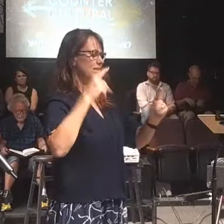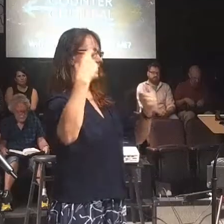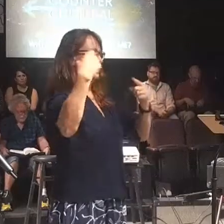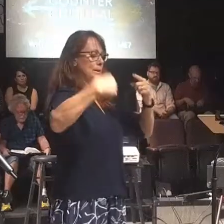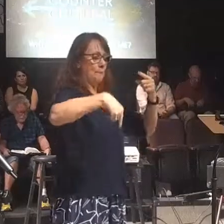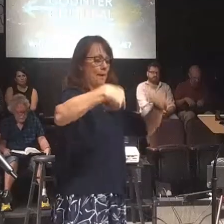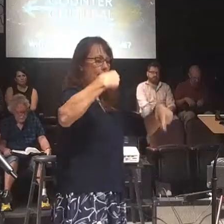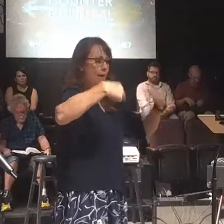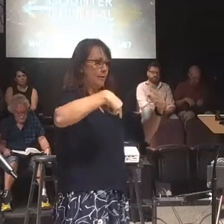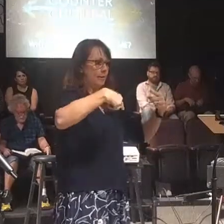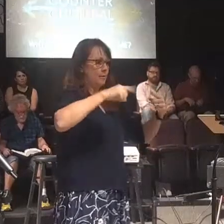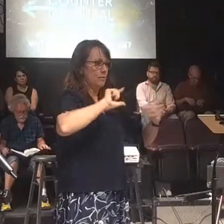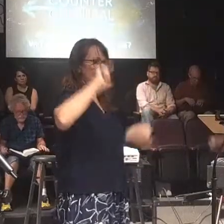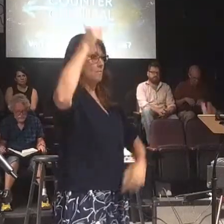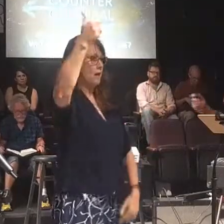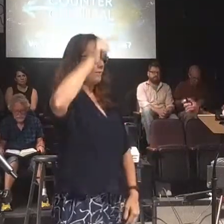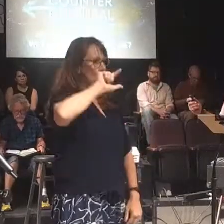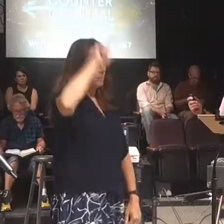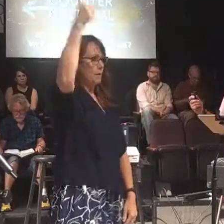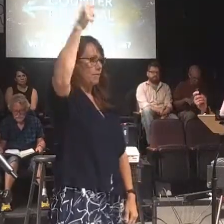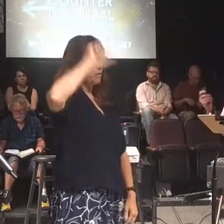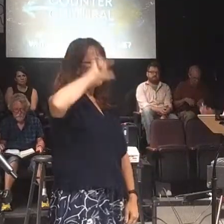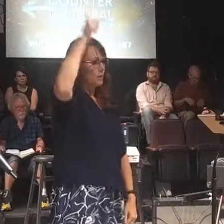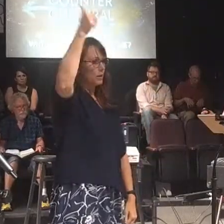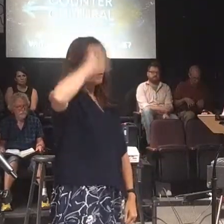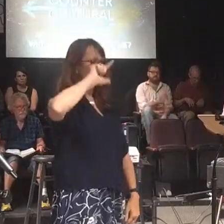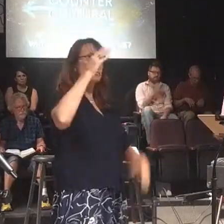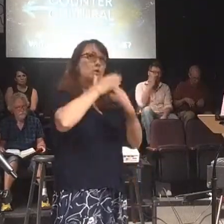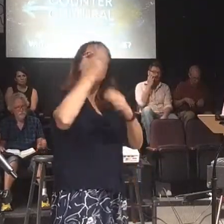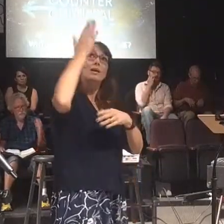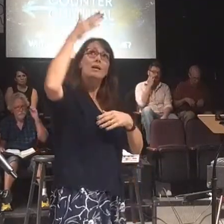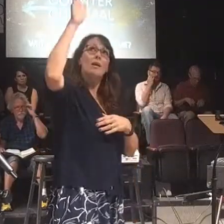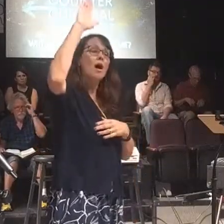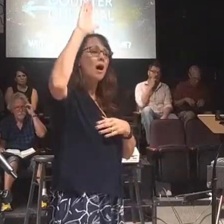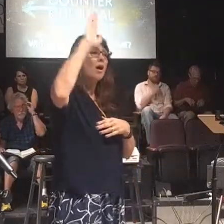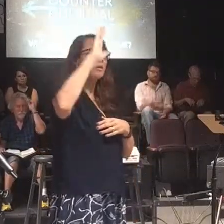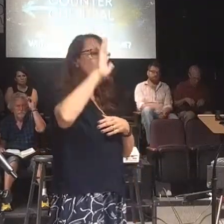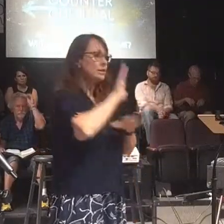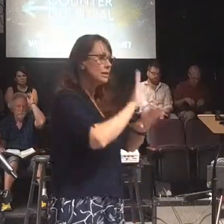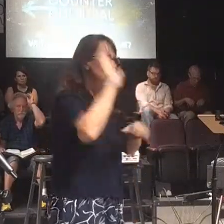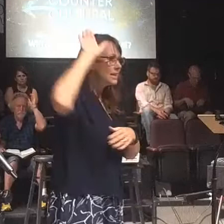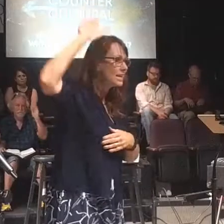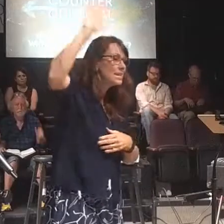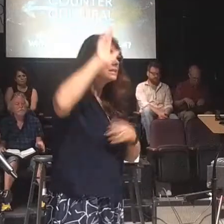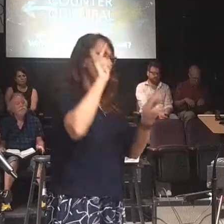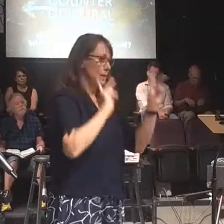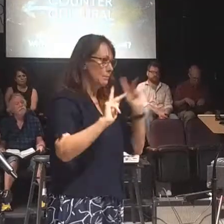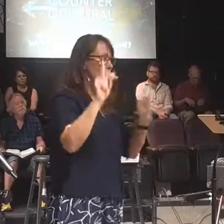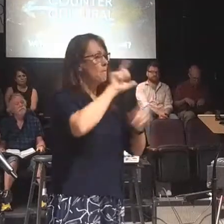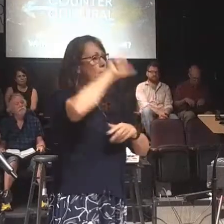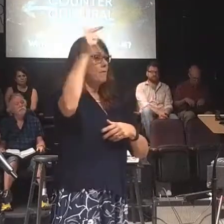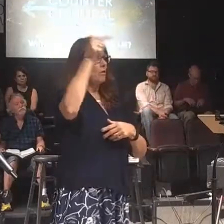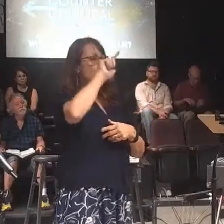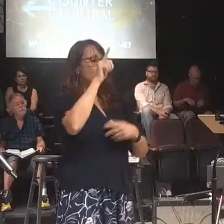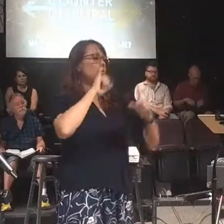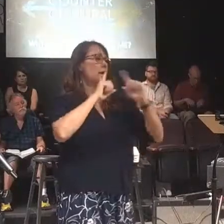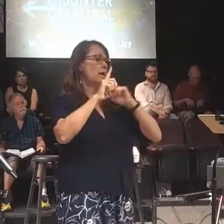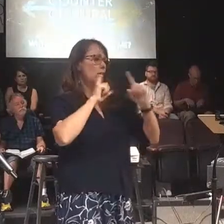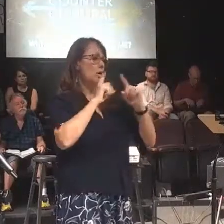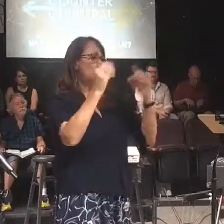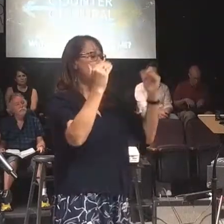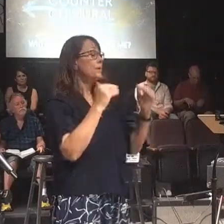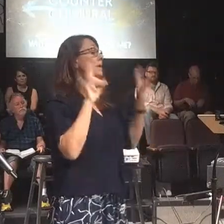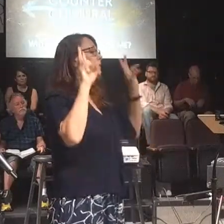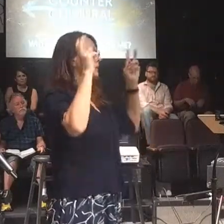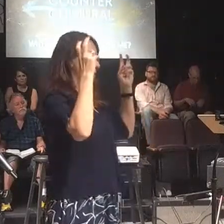and forth between God, the Father, and his people. And the title of this one is sort of reflects the sentiment